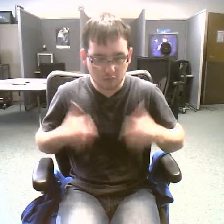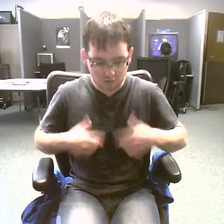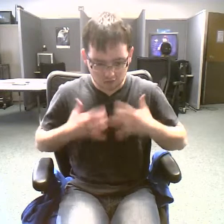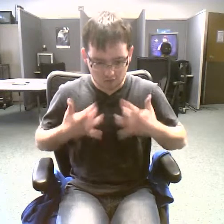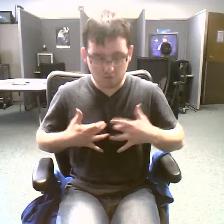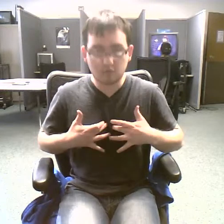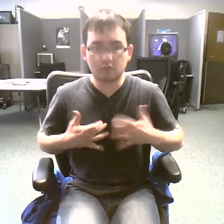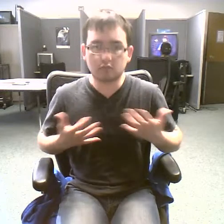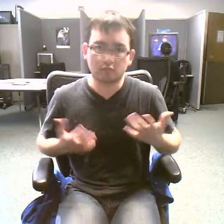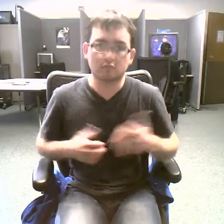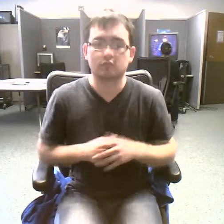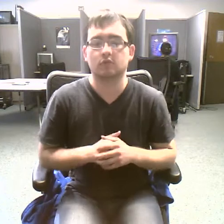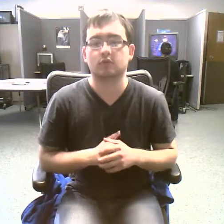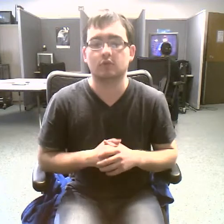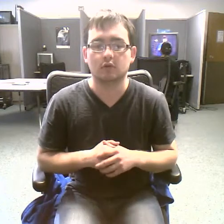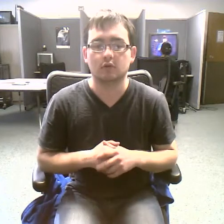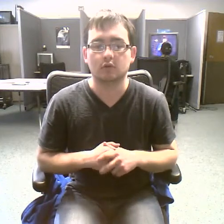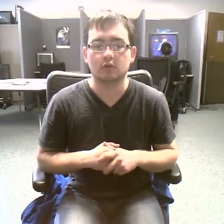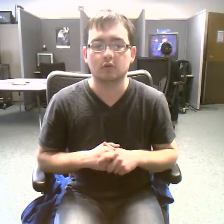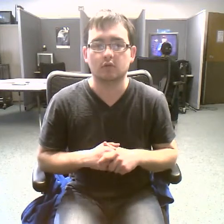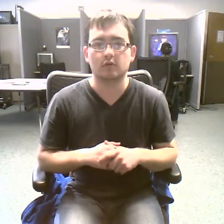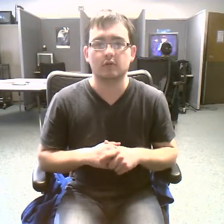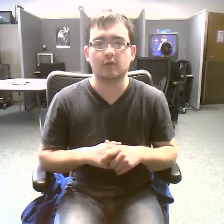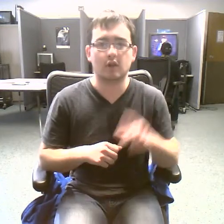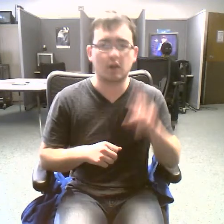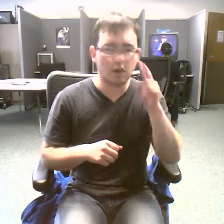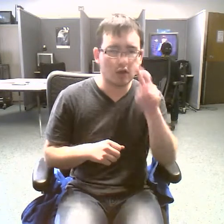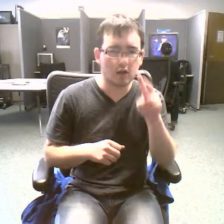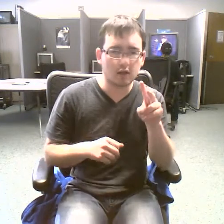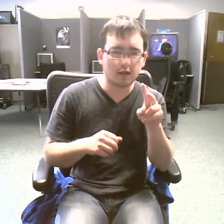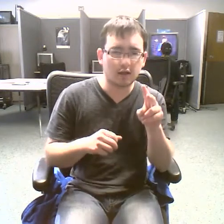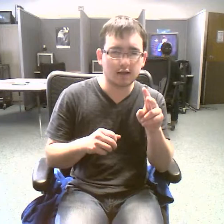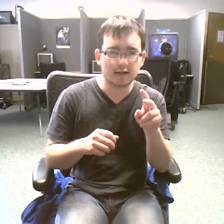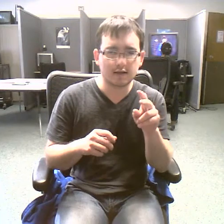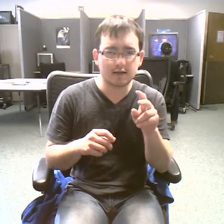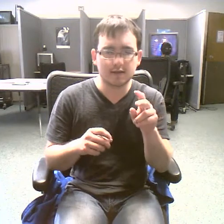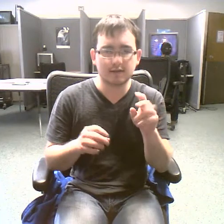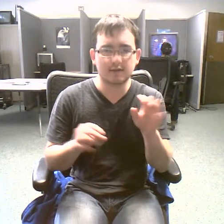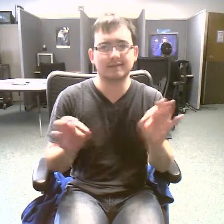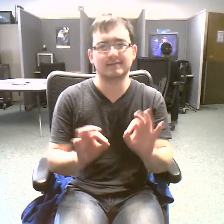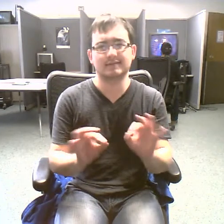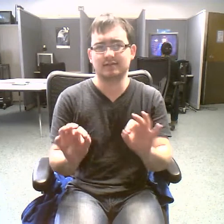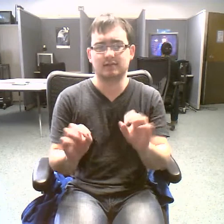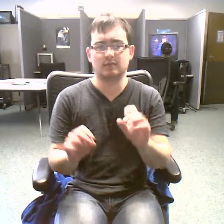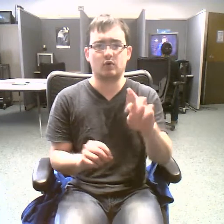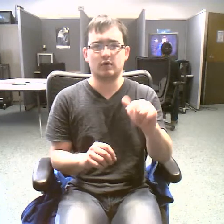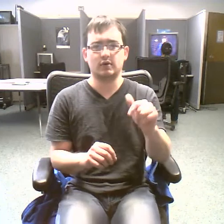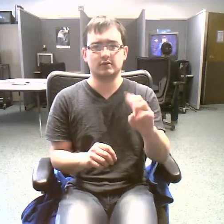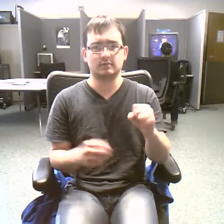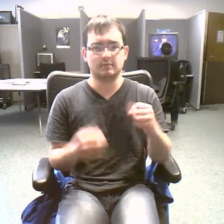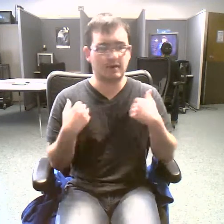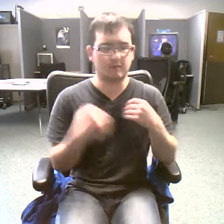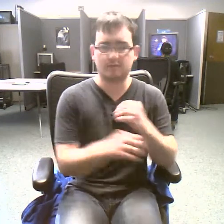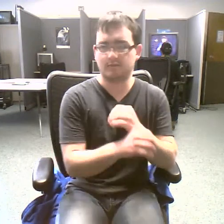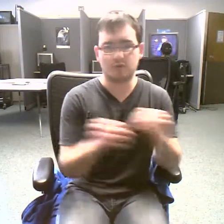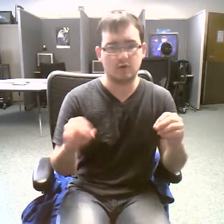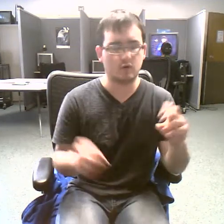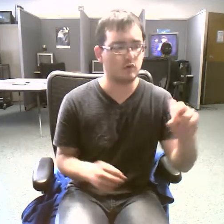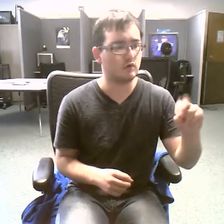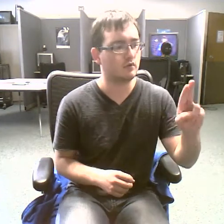If you look at very simple organisms, you may discover cells that have no defined nucleus. Or there might be other